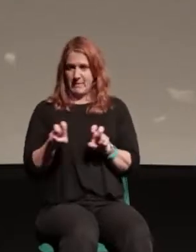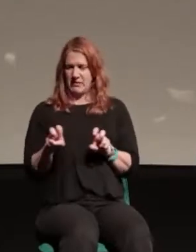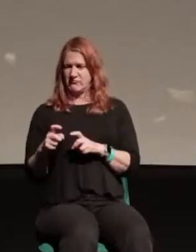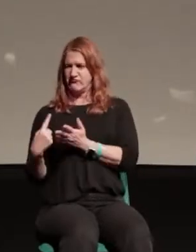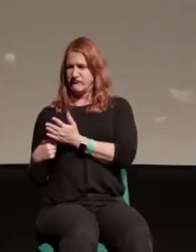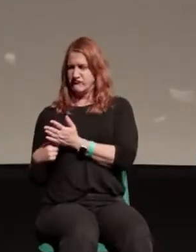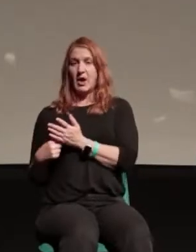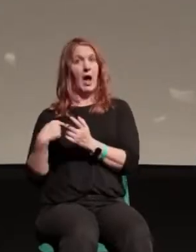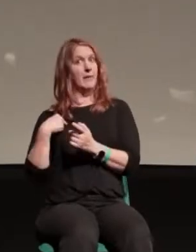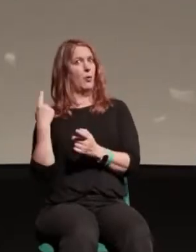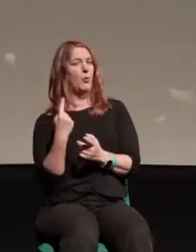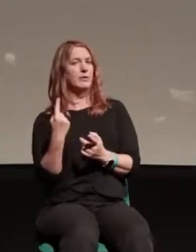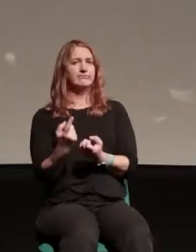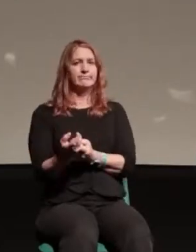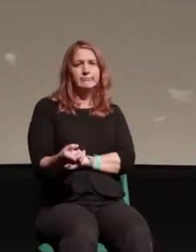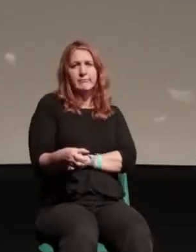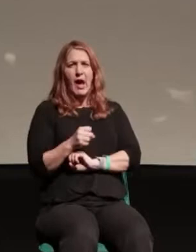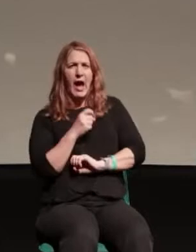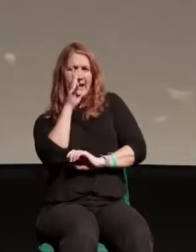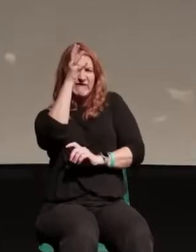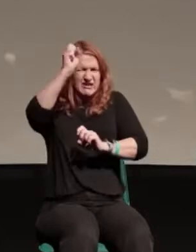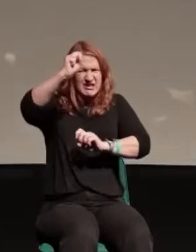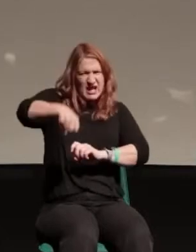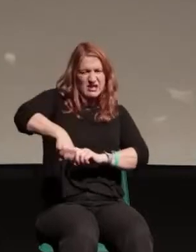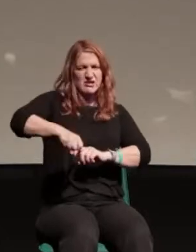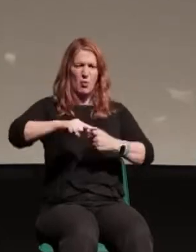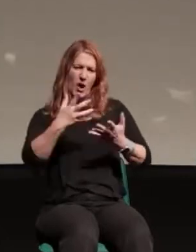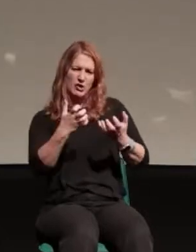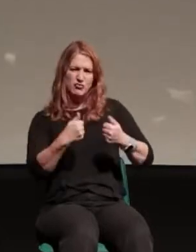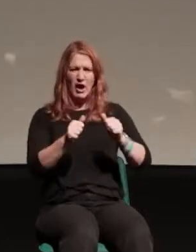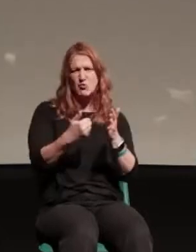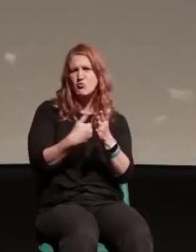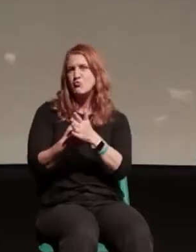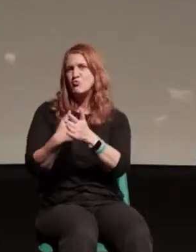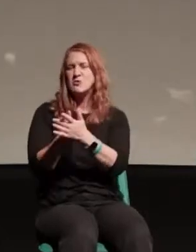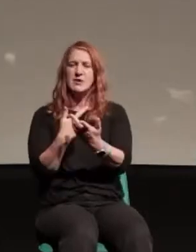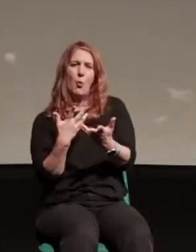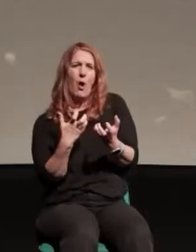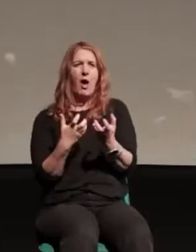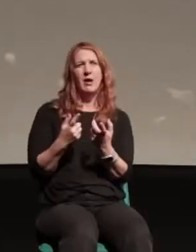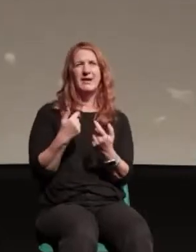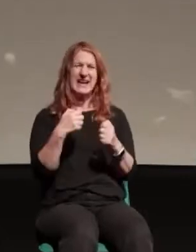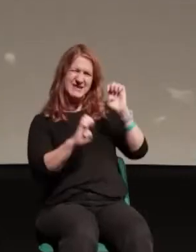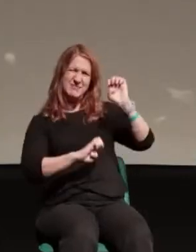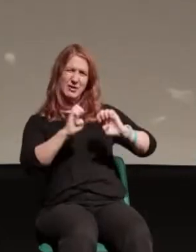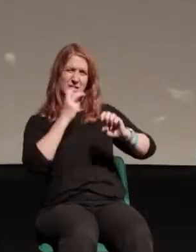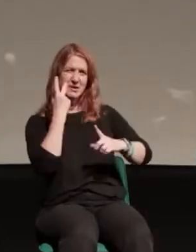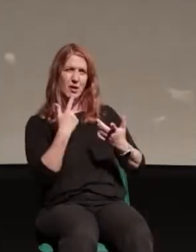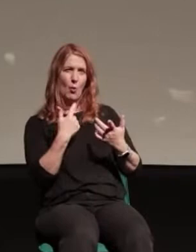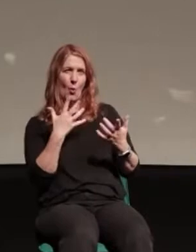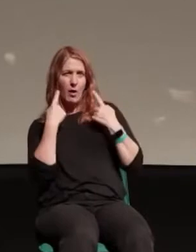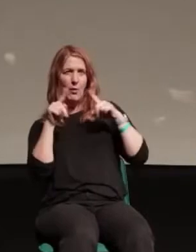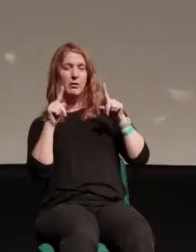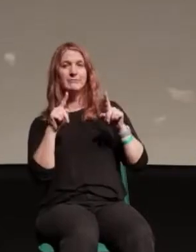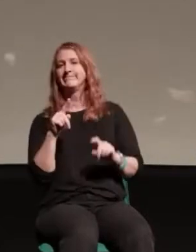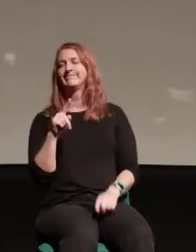and I'm always the one that's like, innovation, yes, let's try the newest thing, let's throw things at the wall, see what sticks. I'm not